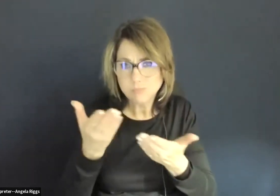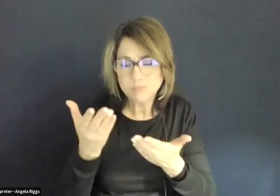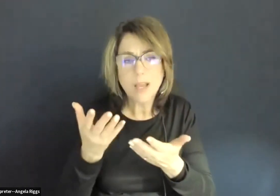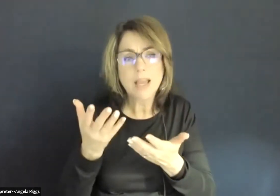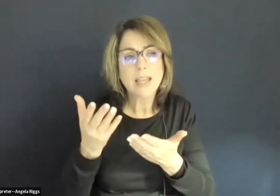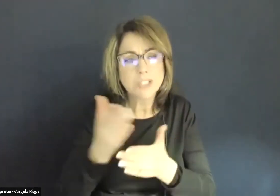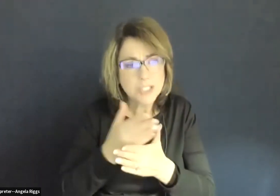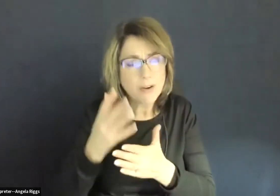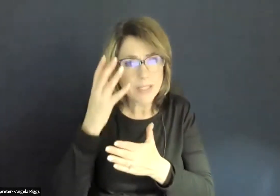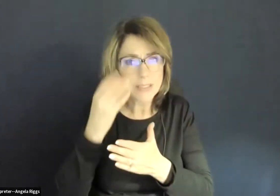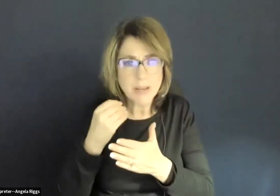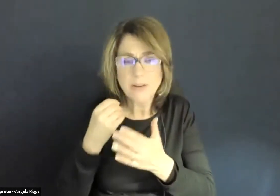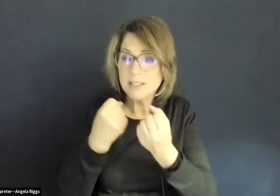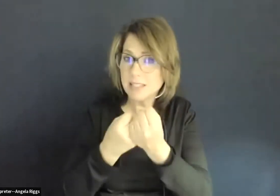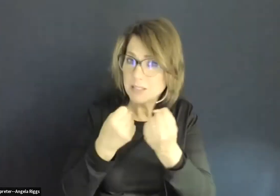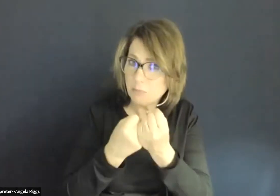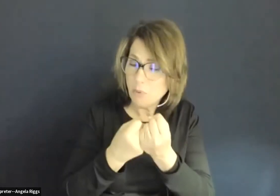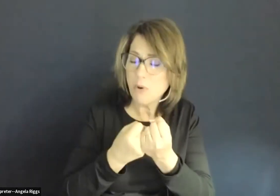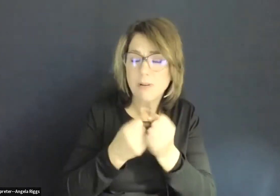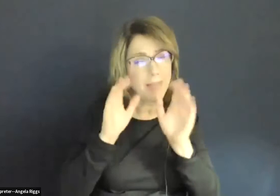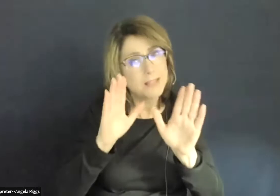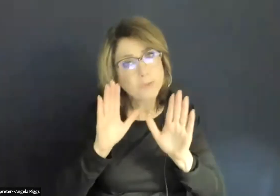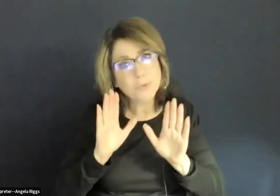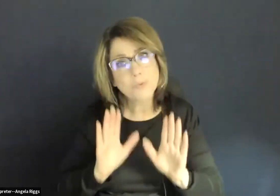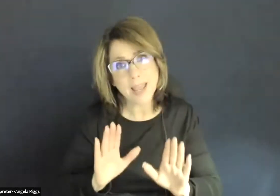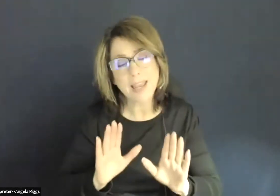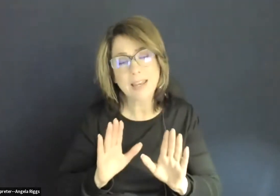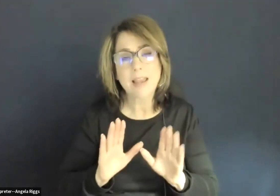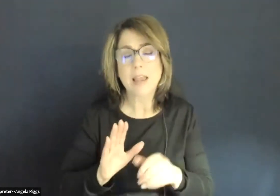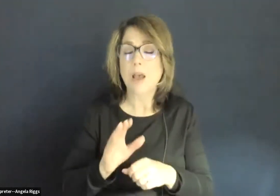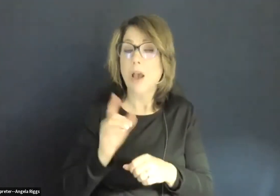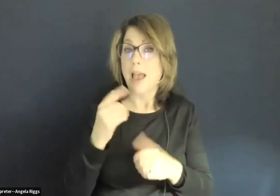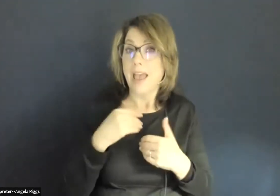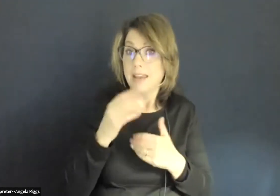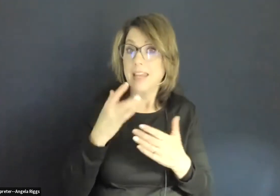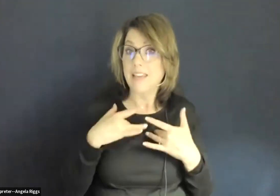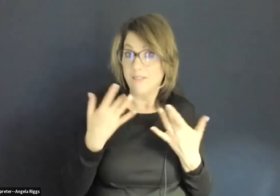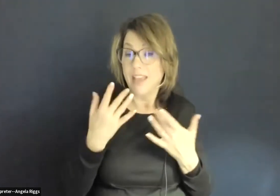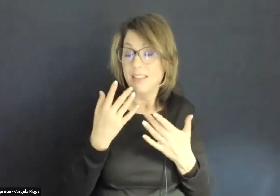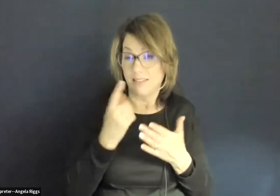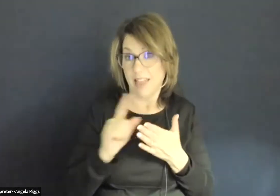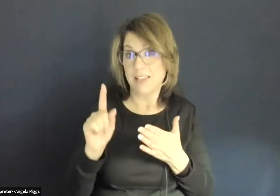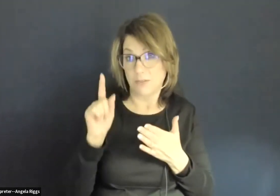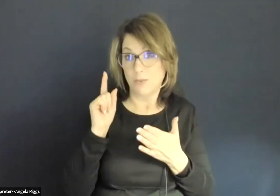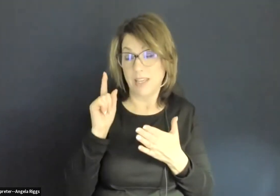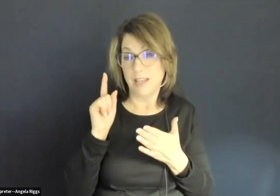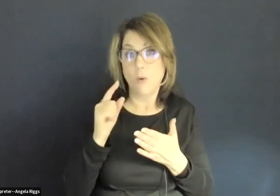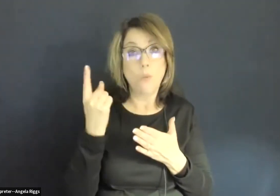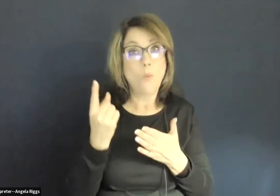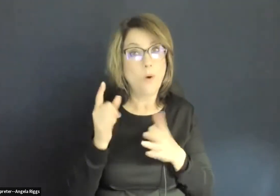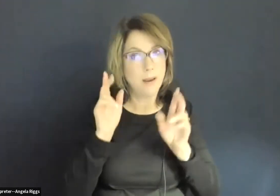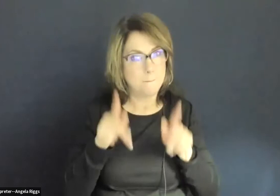and support is great. Because I had an event last weekend and I have one